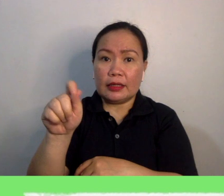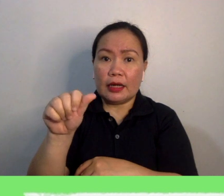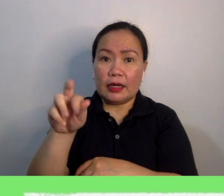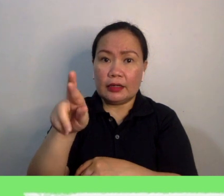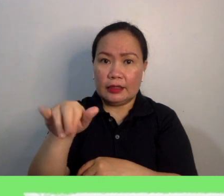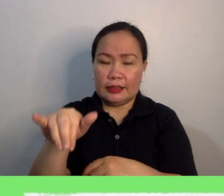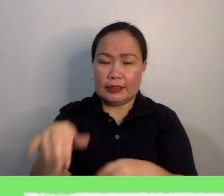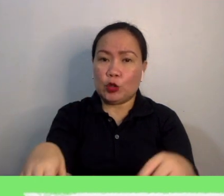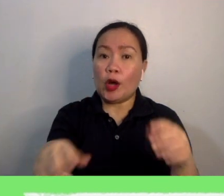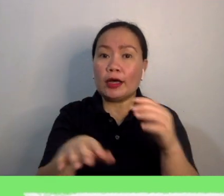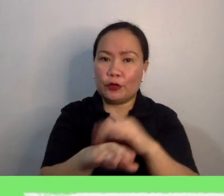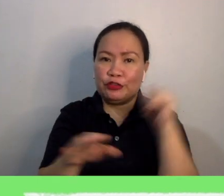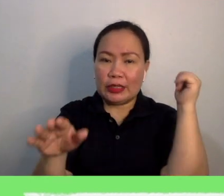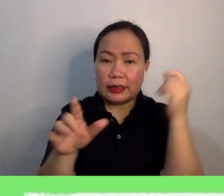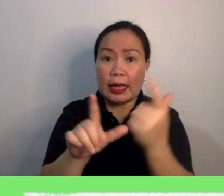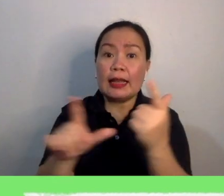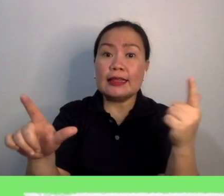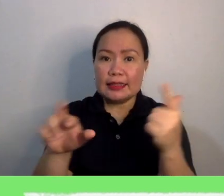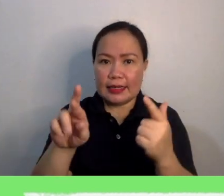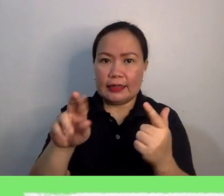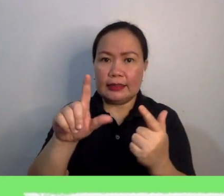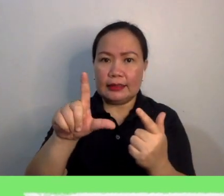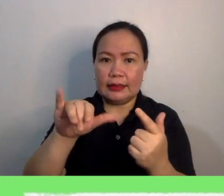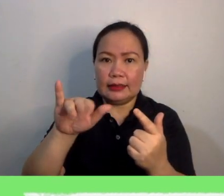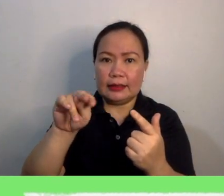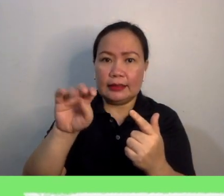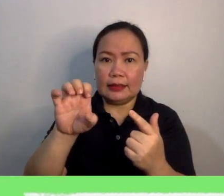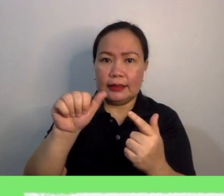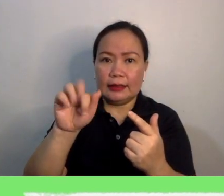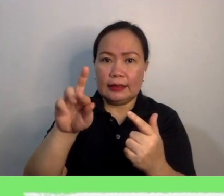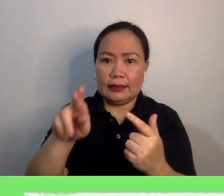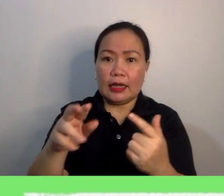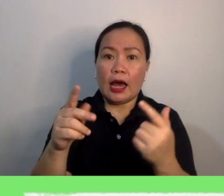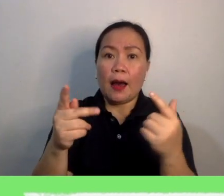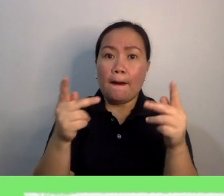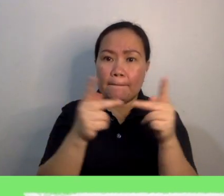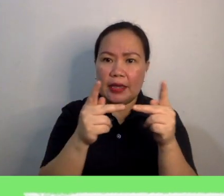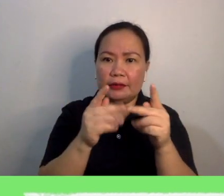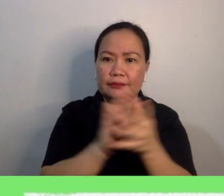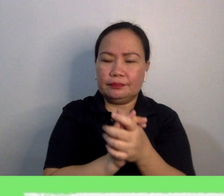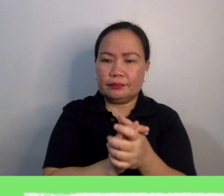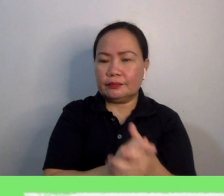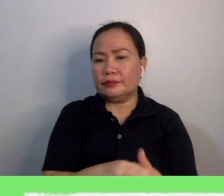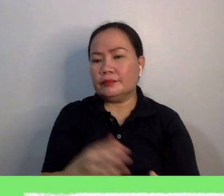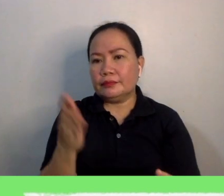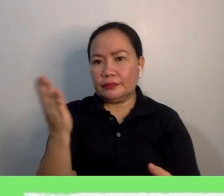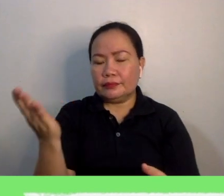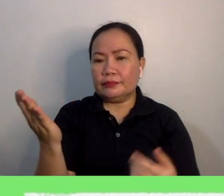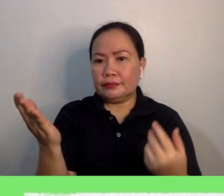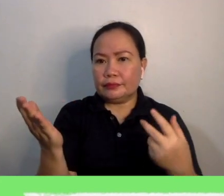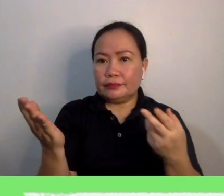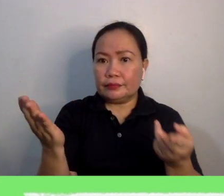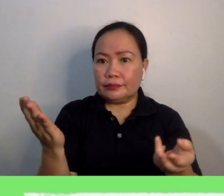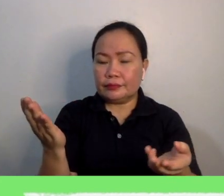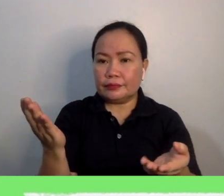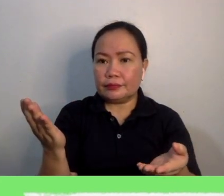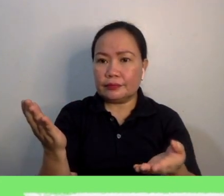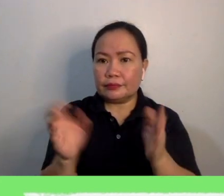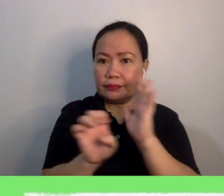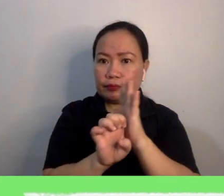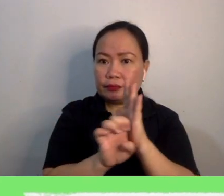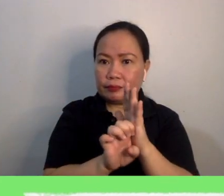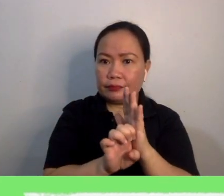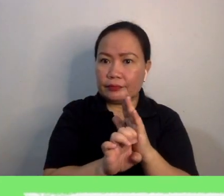so therefore, ayun pa rin siya. Now, I have here another example. So, in